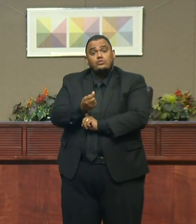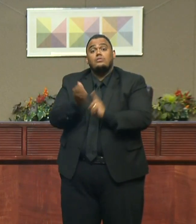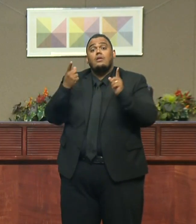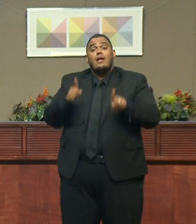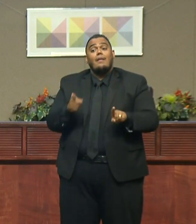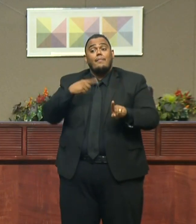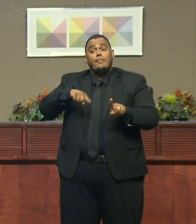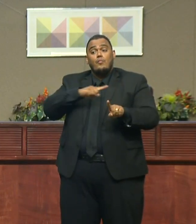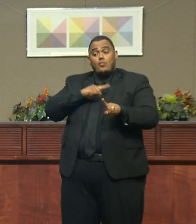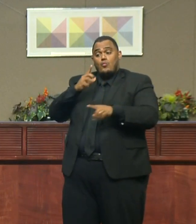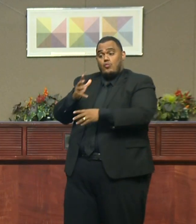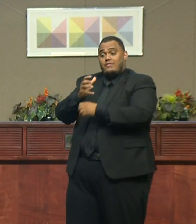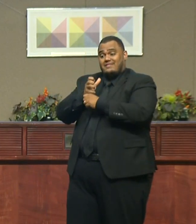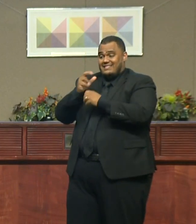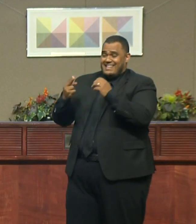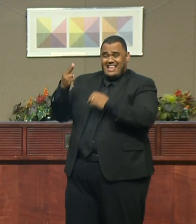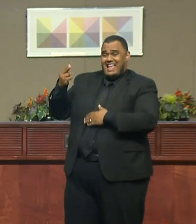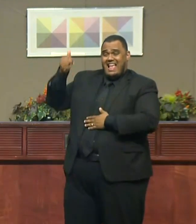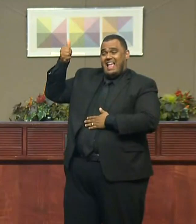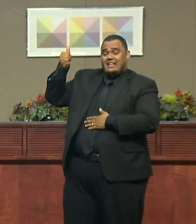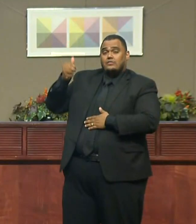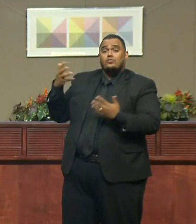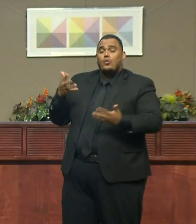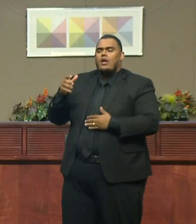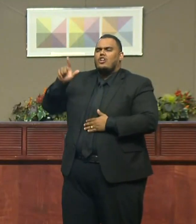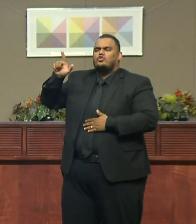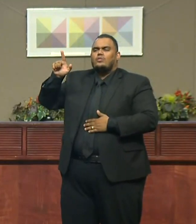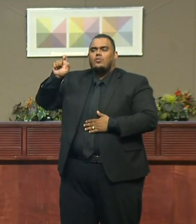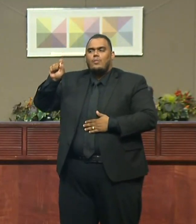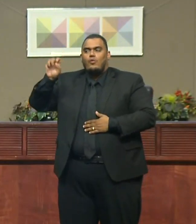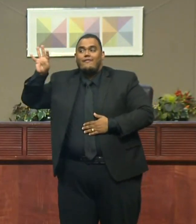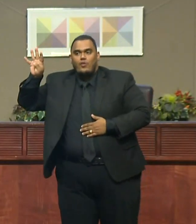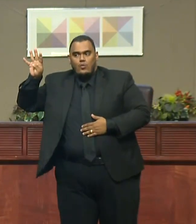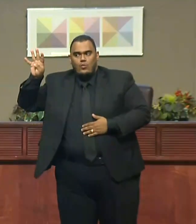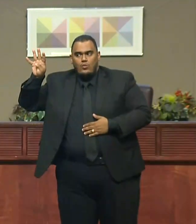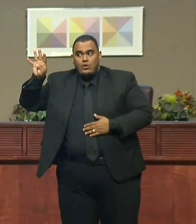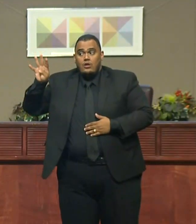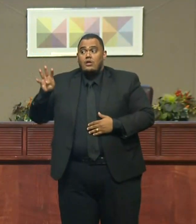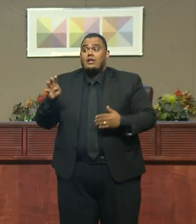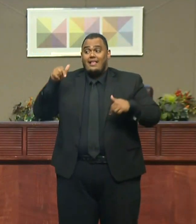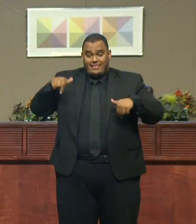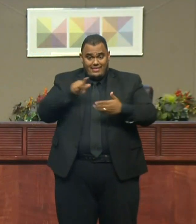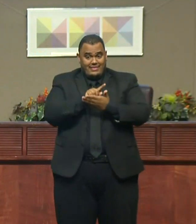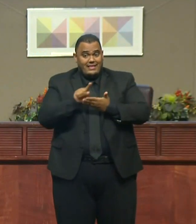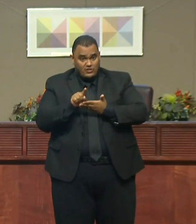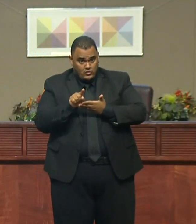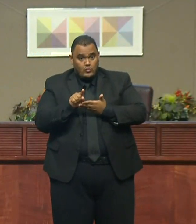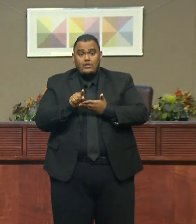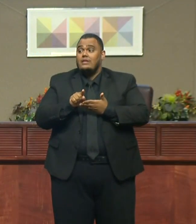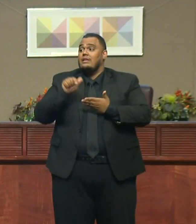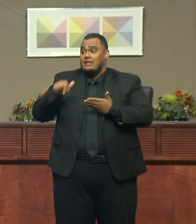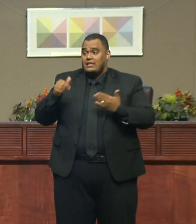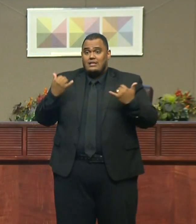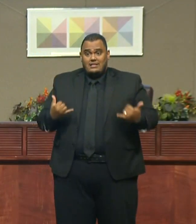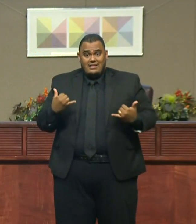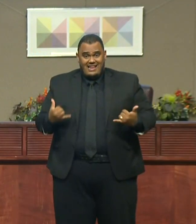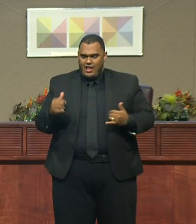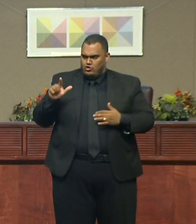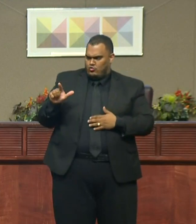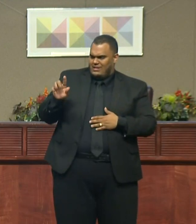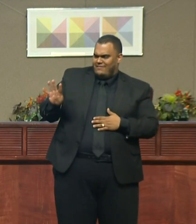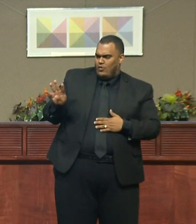highest was 21.4. This week, which is week 24, we are at